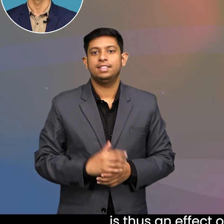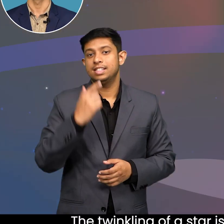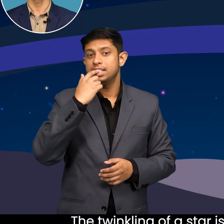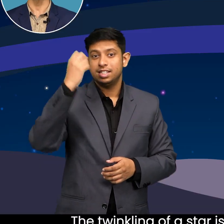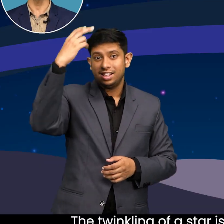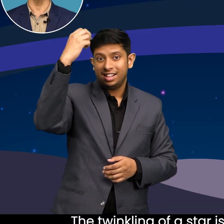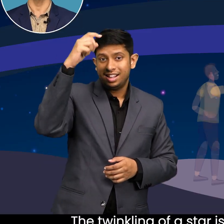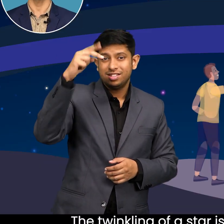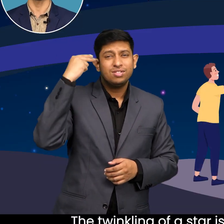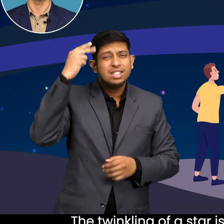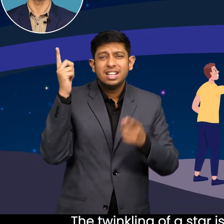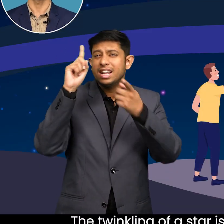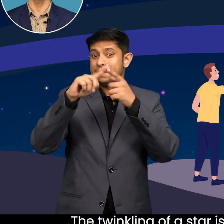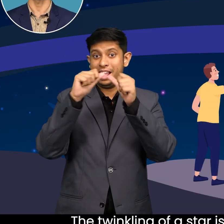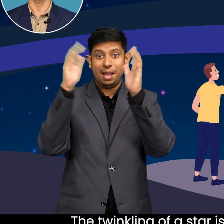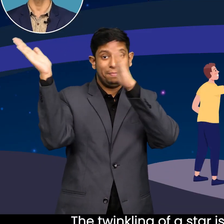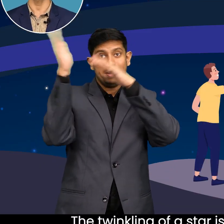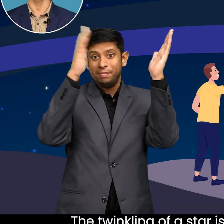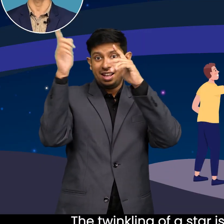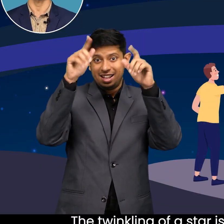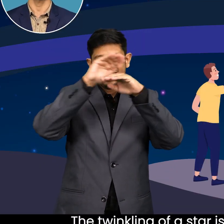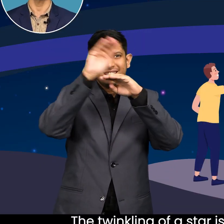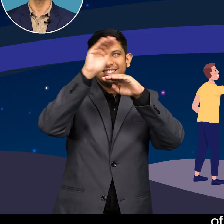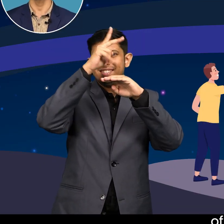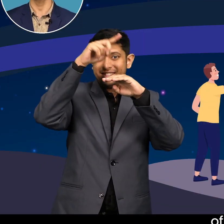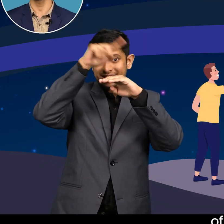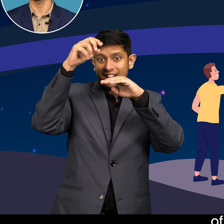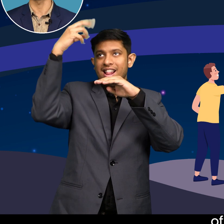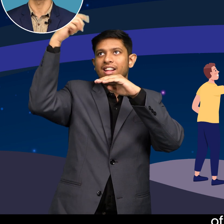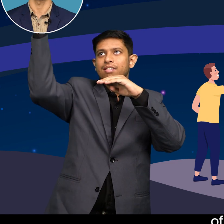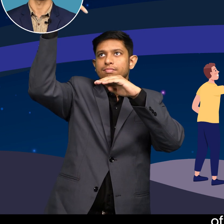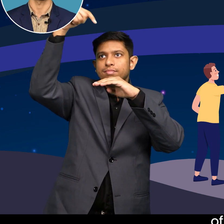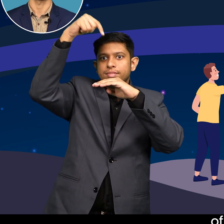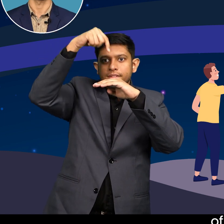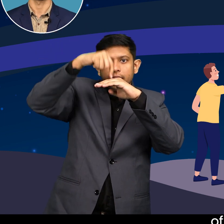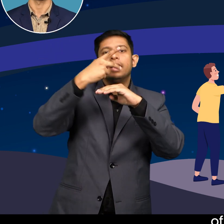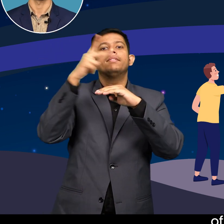The twinkling of a star is due to atmospheric refraction of starlight.